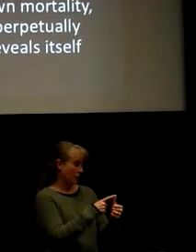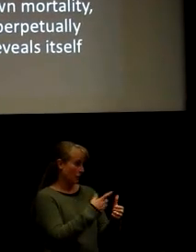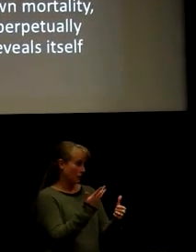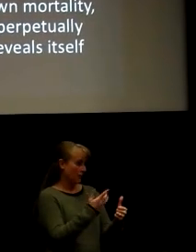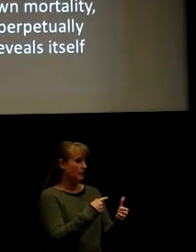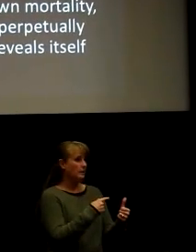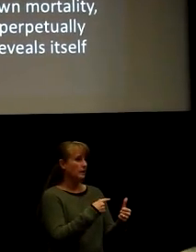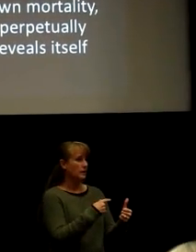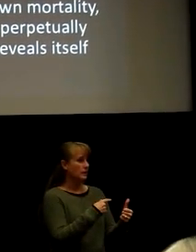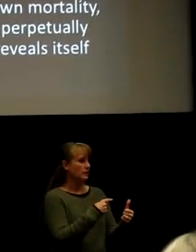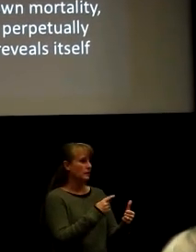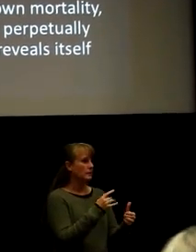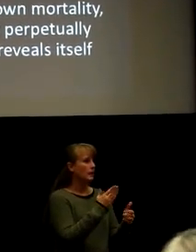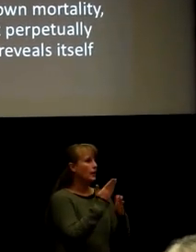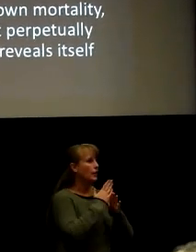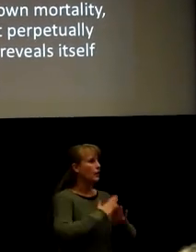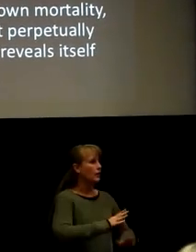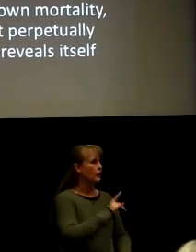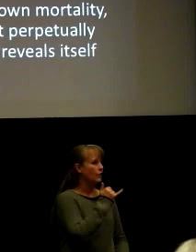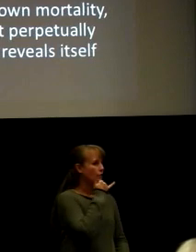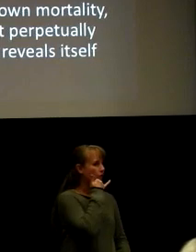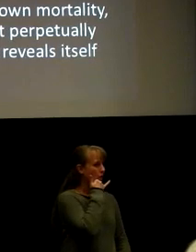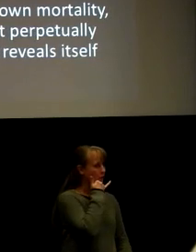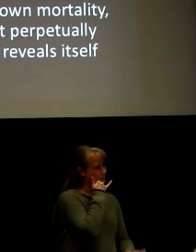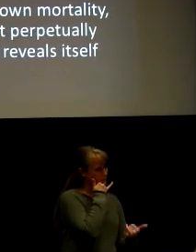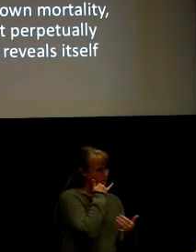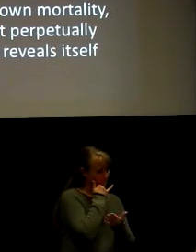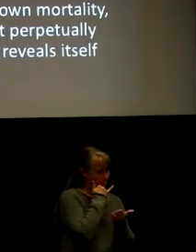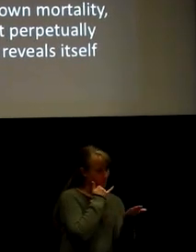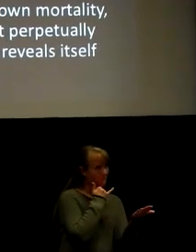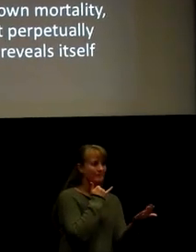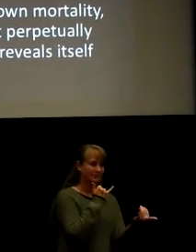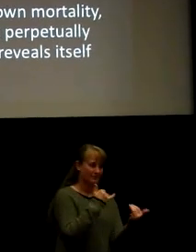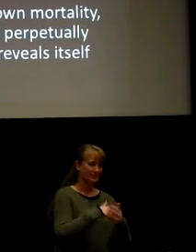all, silence your phones. Get that out of the way.